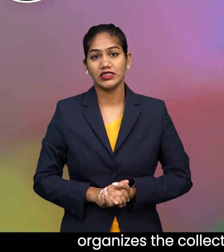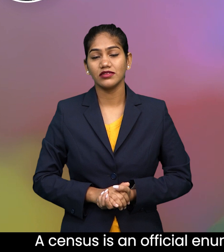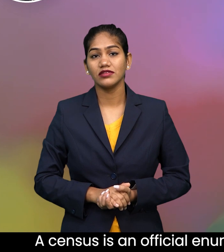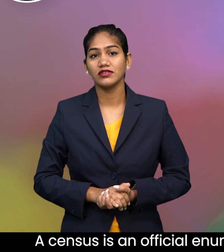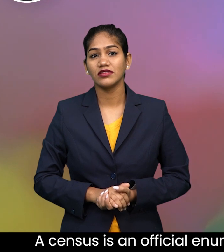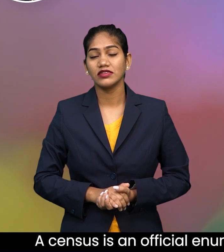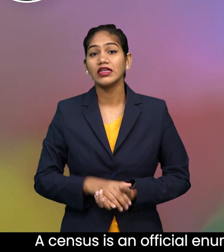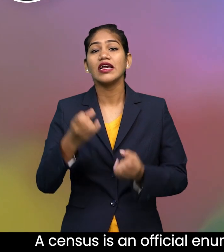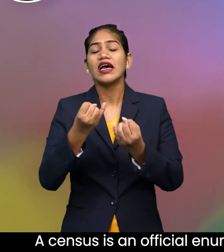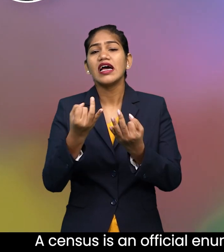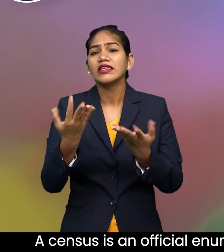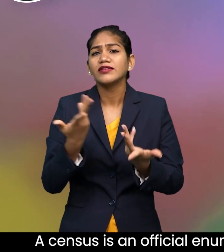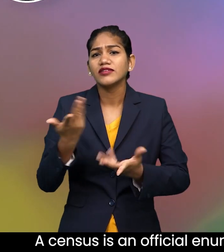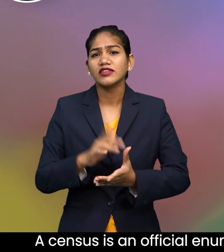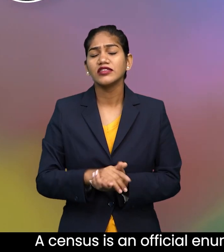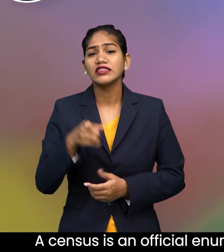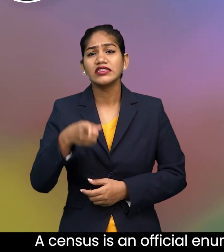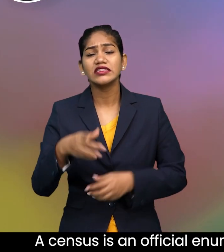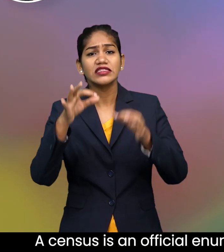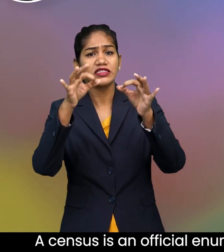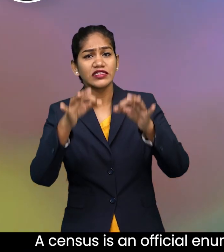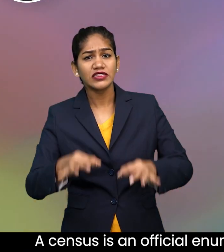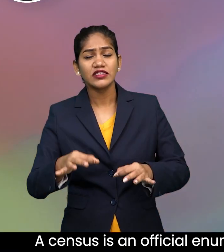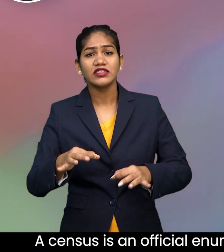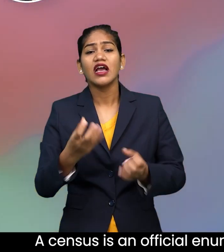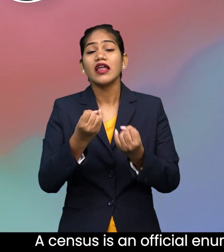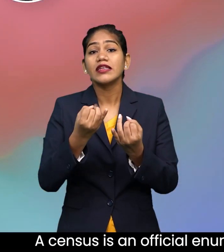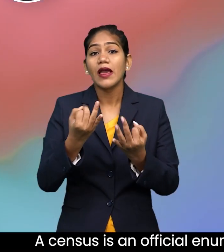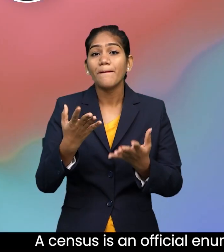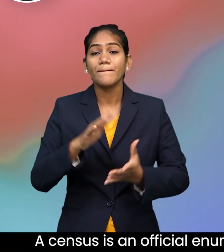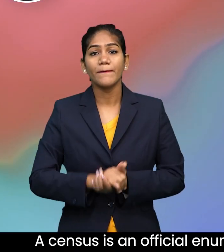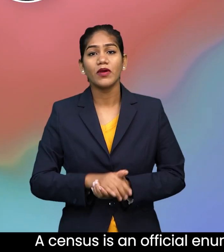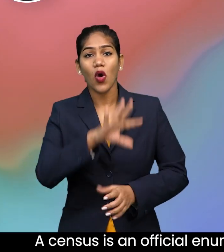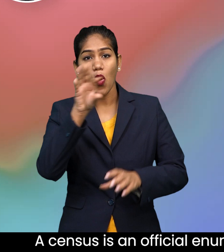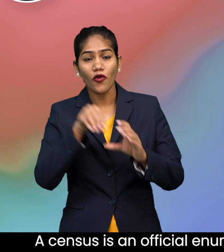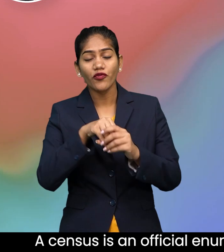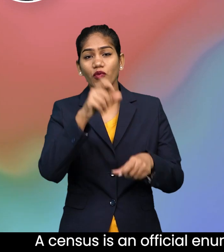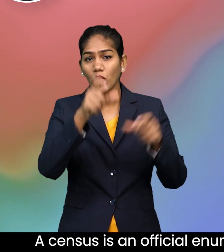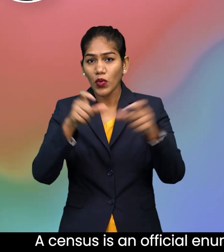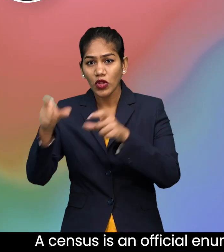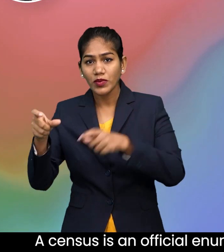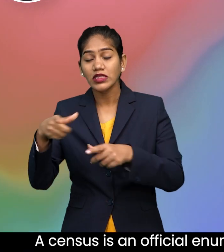A census is an official enumeration of the population done